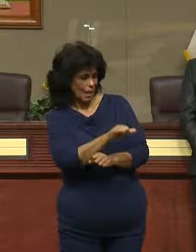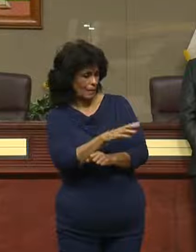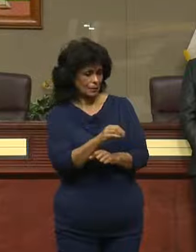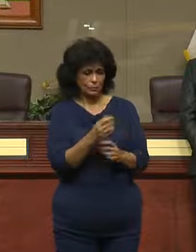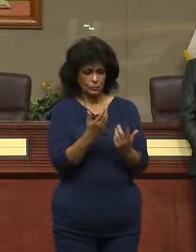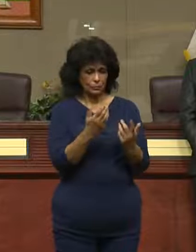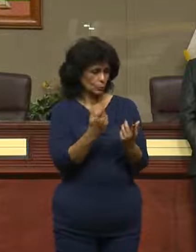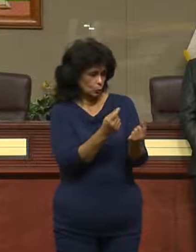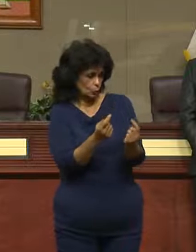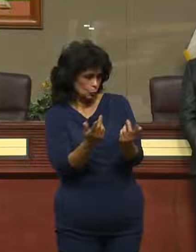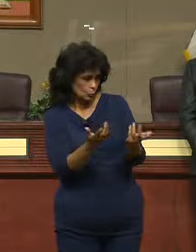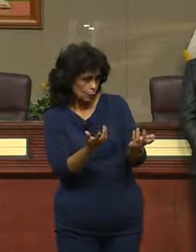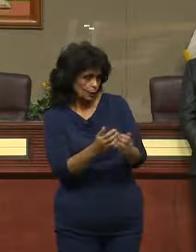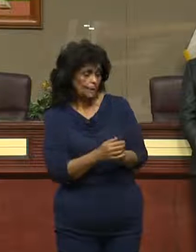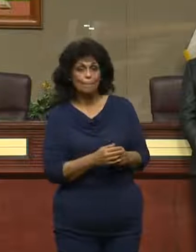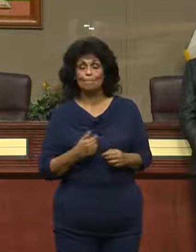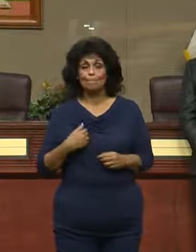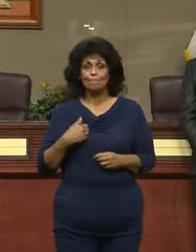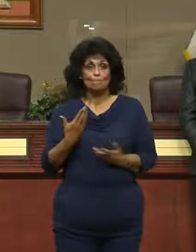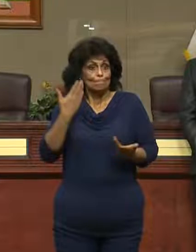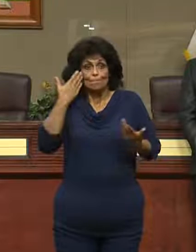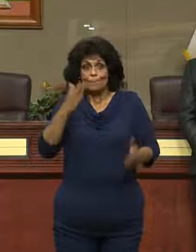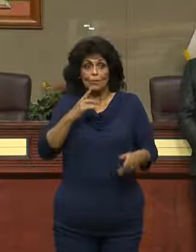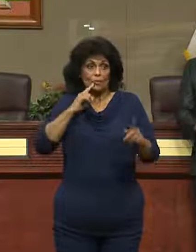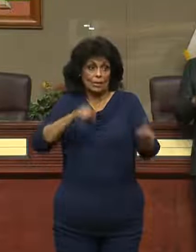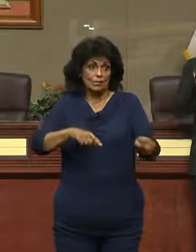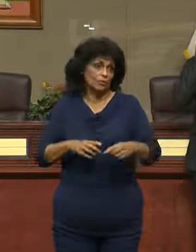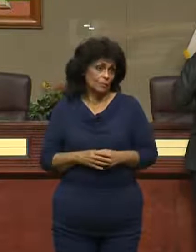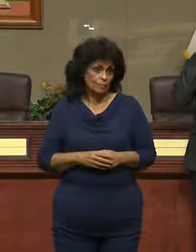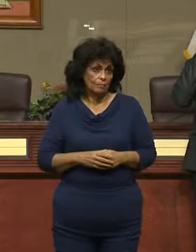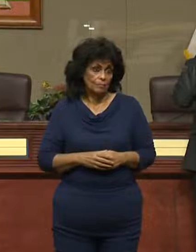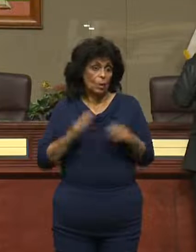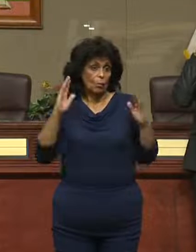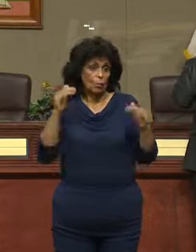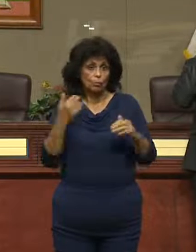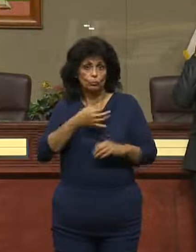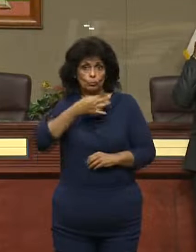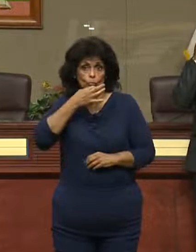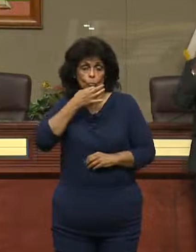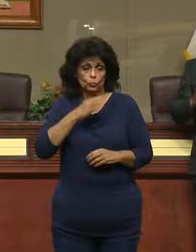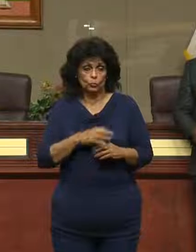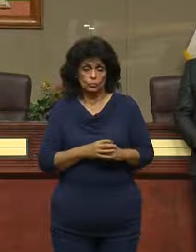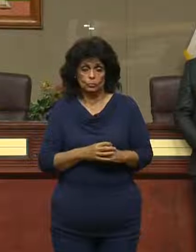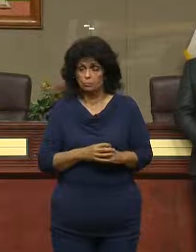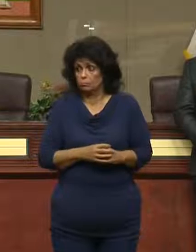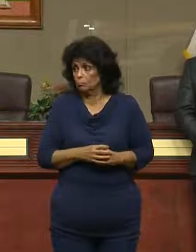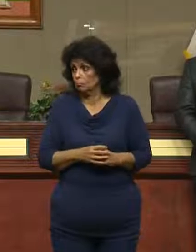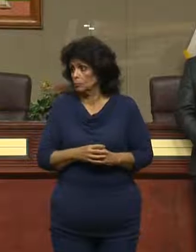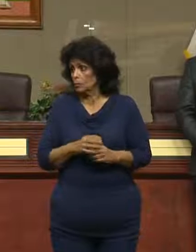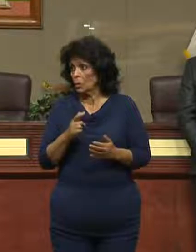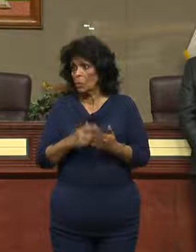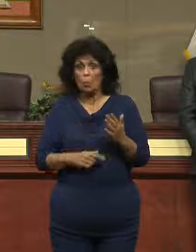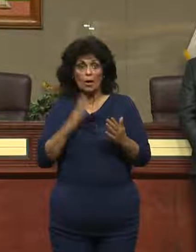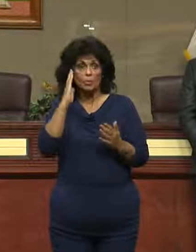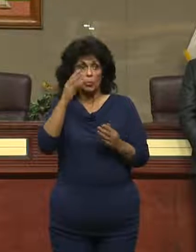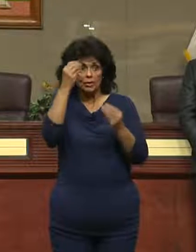I don't know the answer to any of those. I hope that soon, and I don't know what the content is going to be.